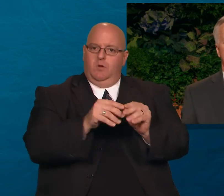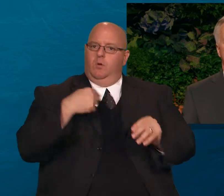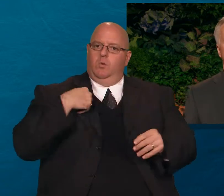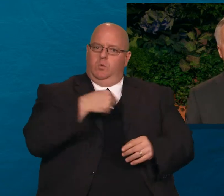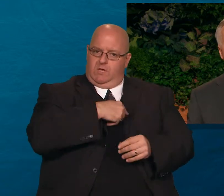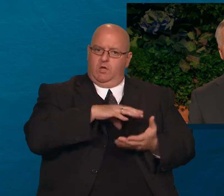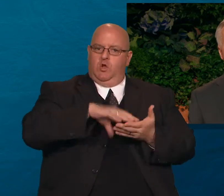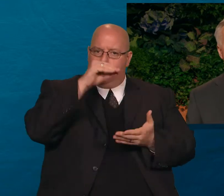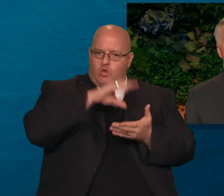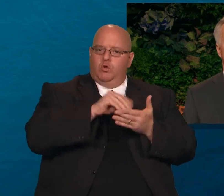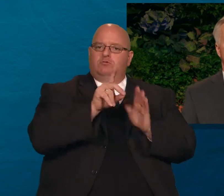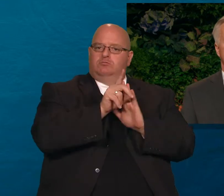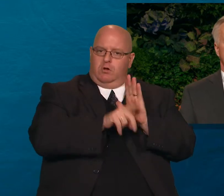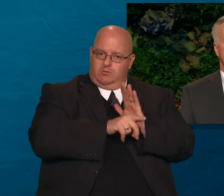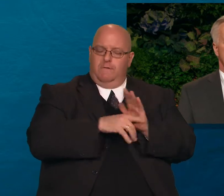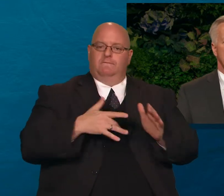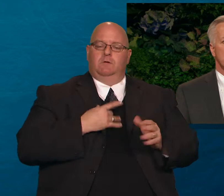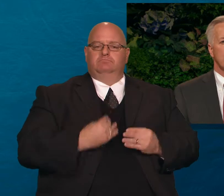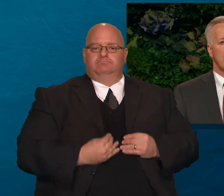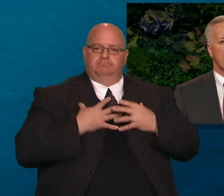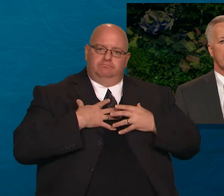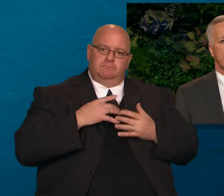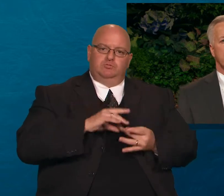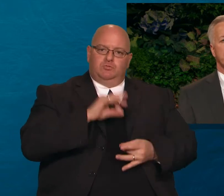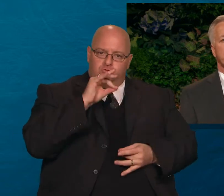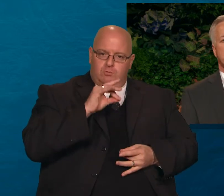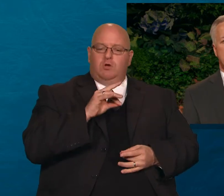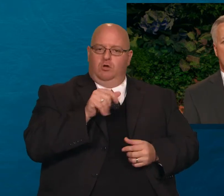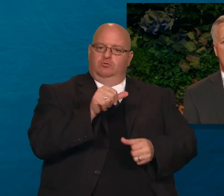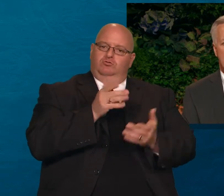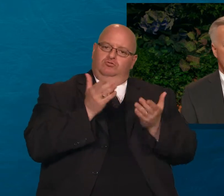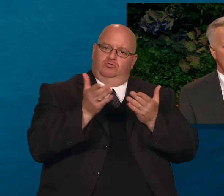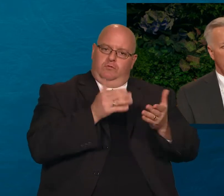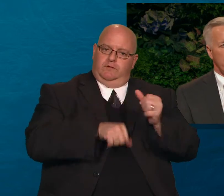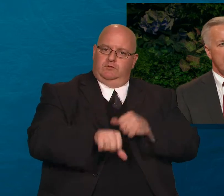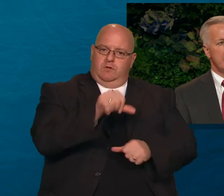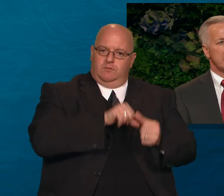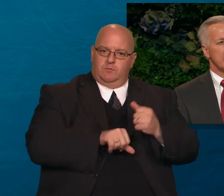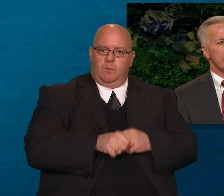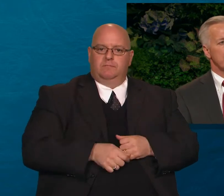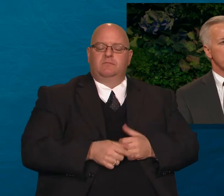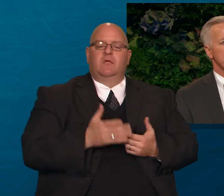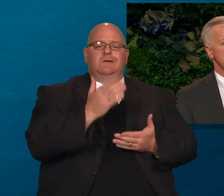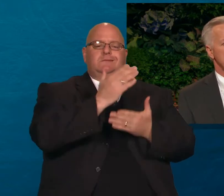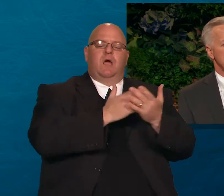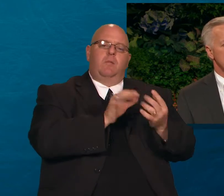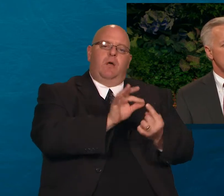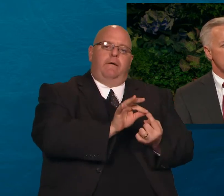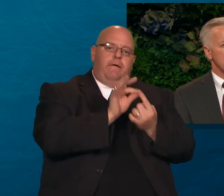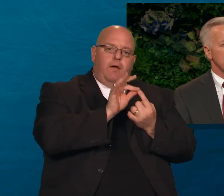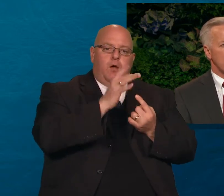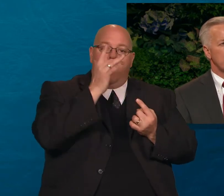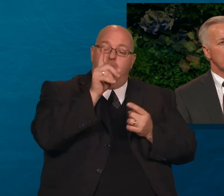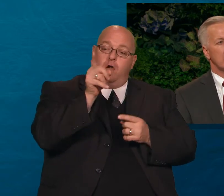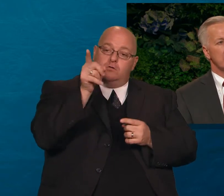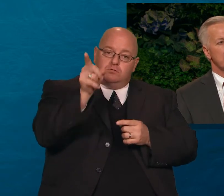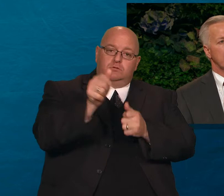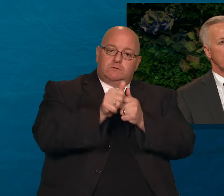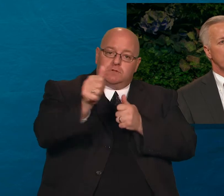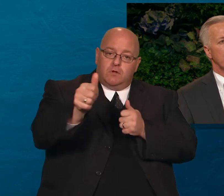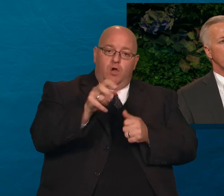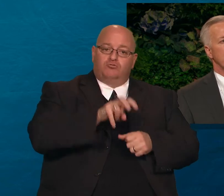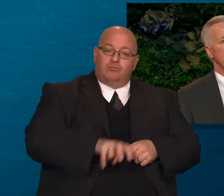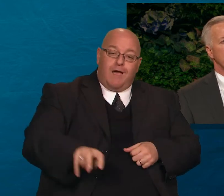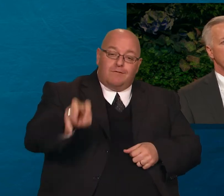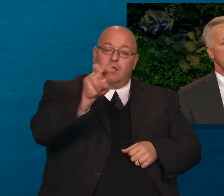the doctrine, feel the Spirit, and serve one another. While there may be exceptions due to distance, travel cost,